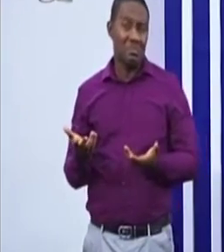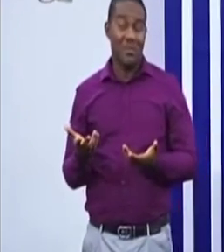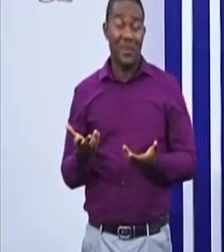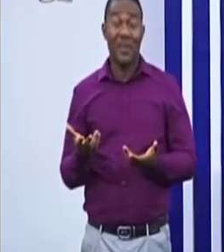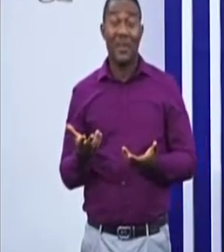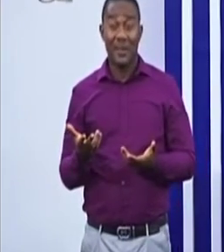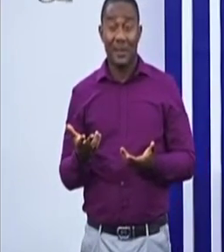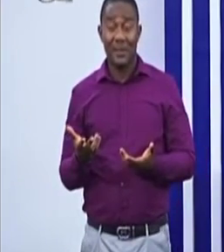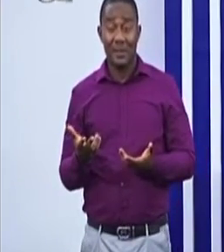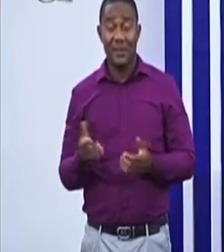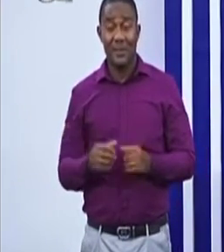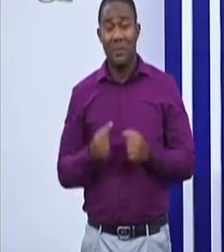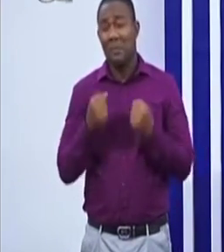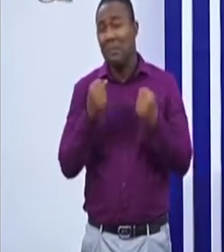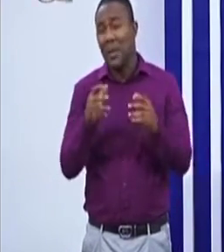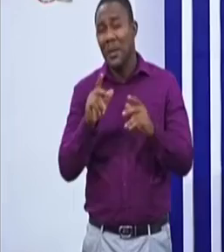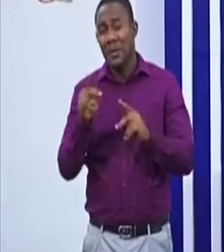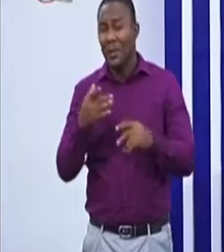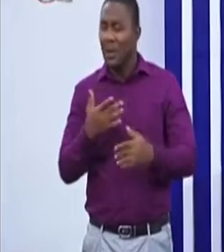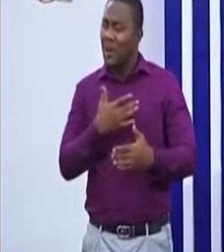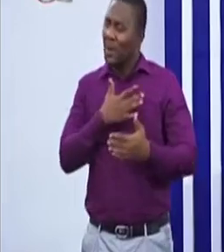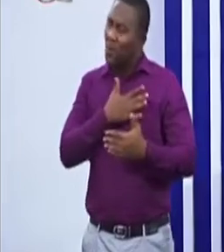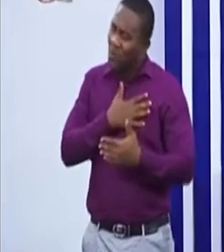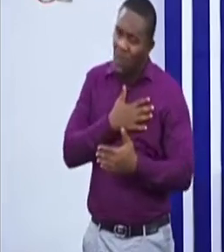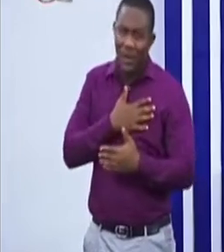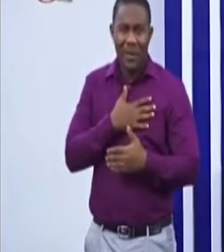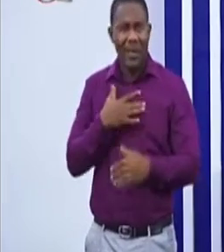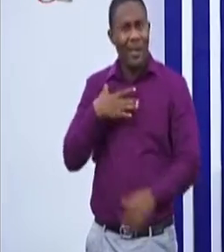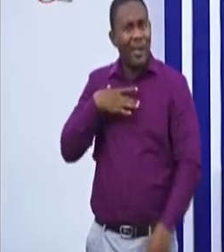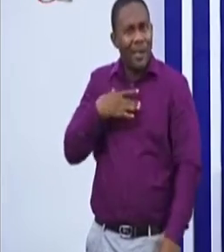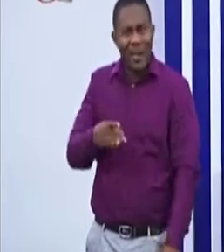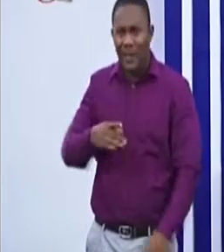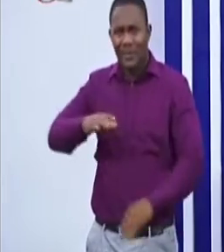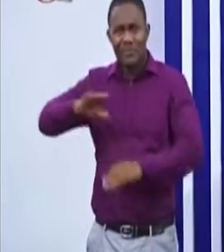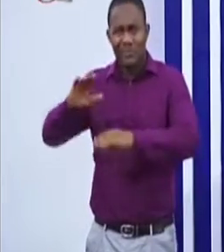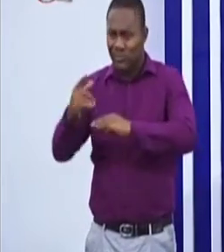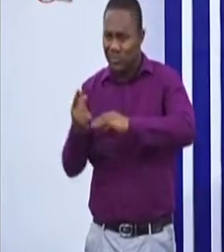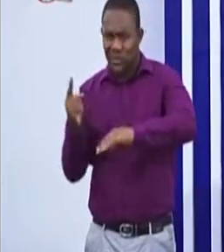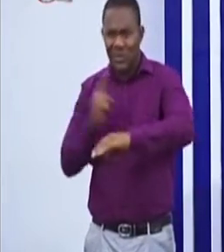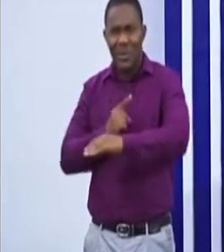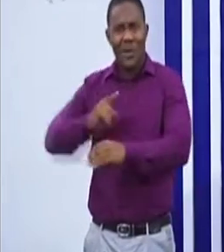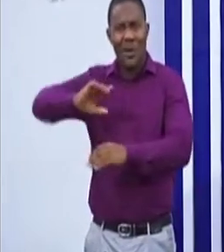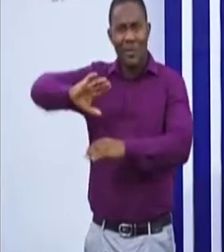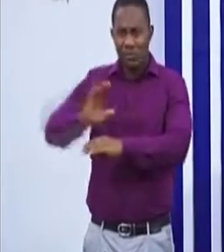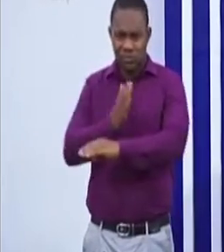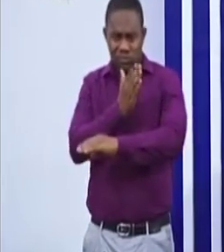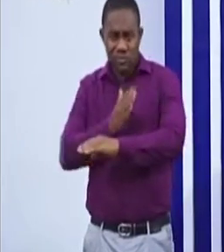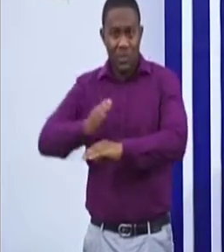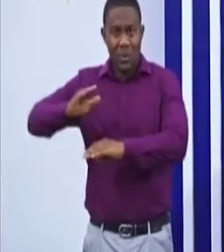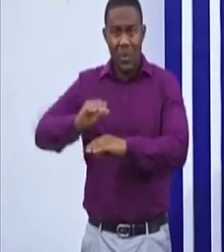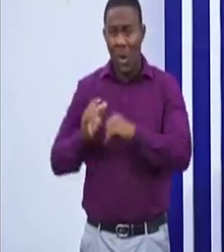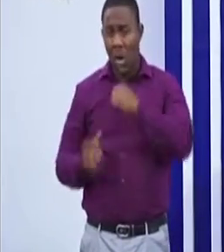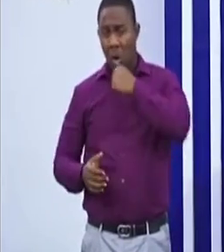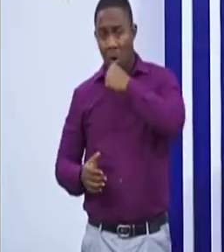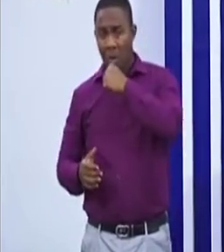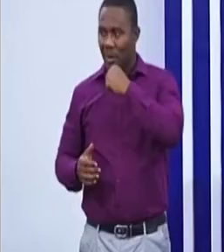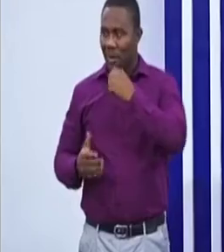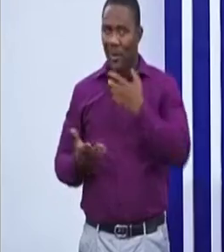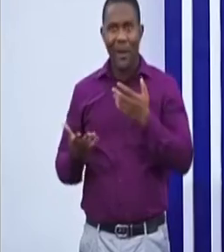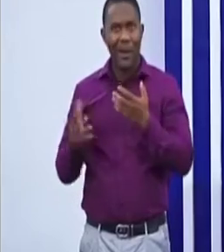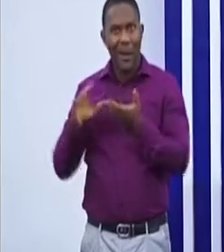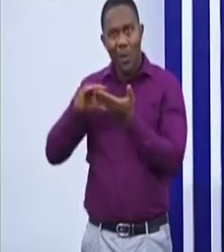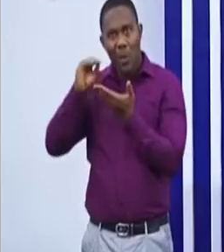indicates that quite a lot of people appreciated the performances, and through that they also learned a